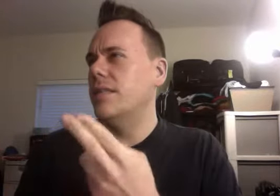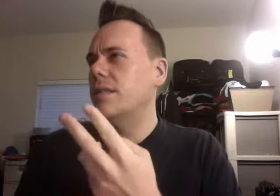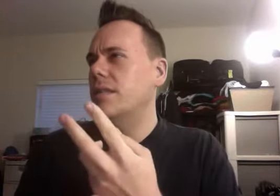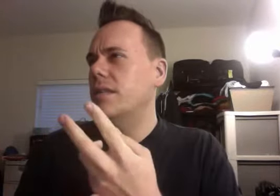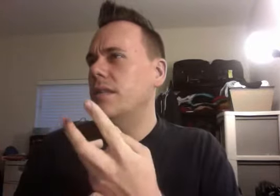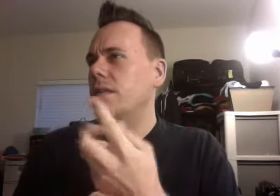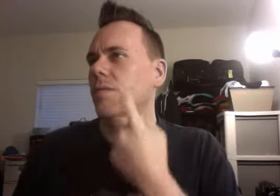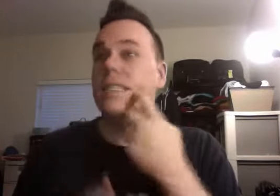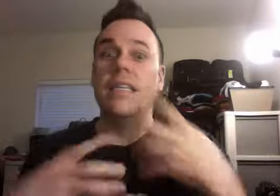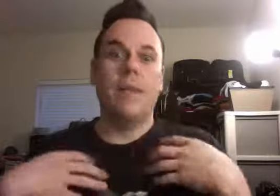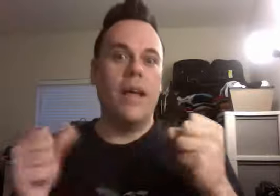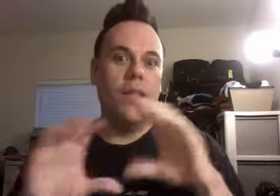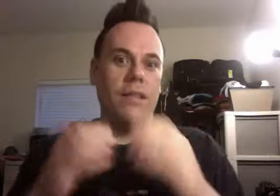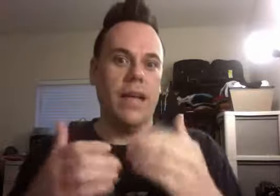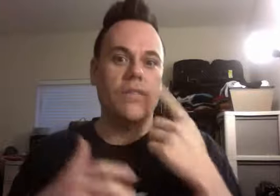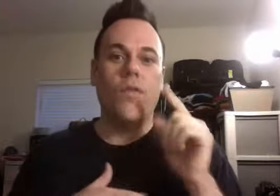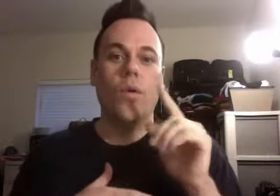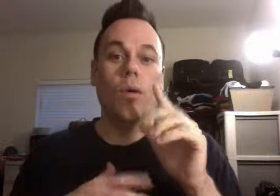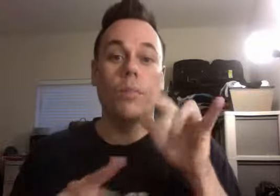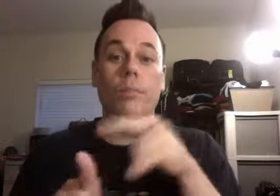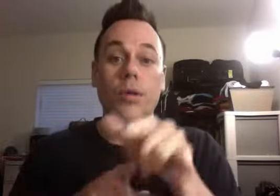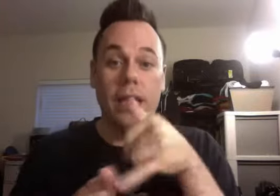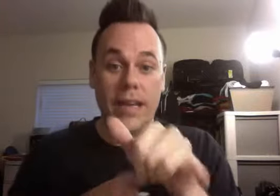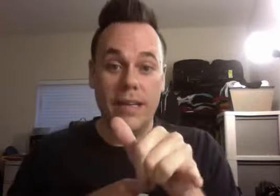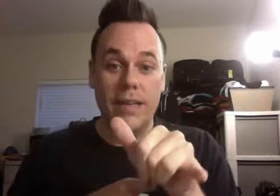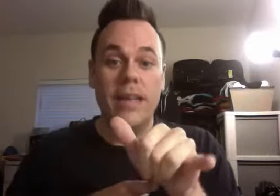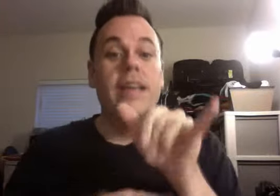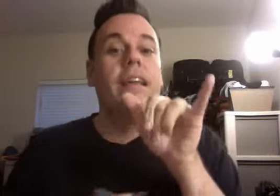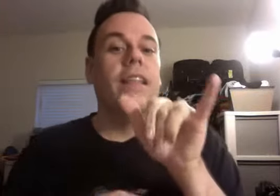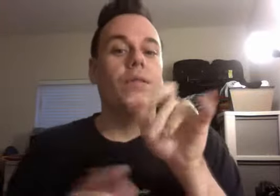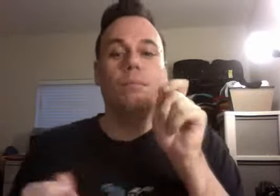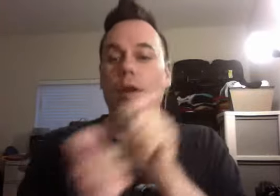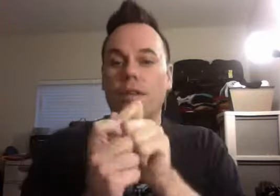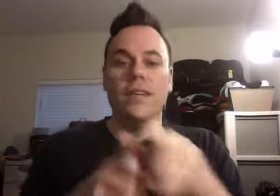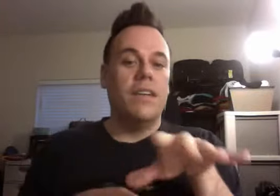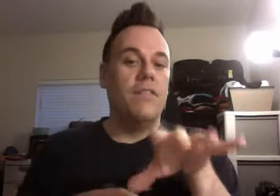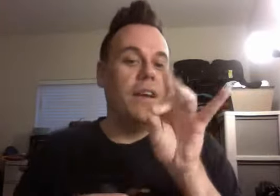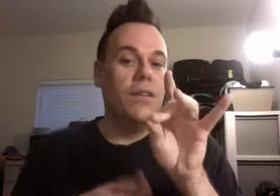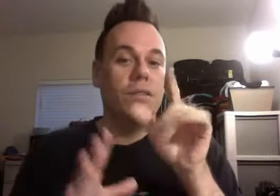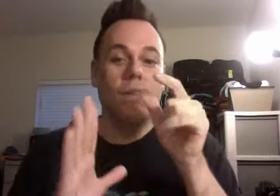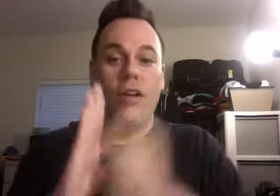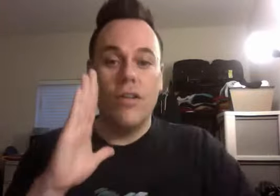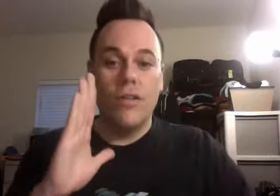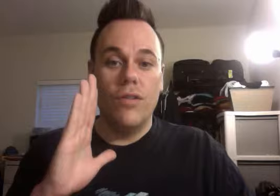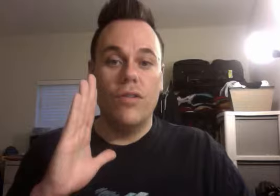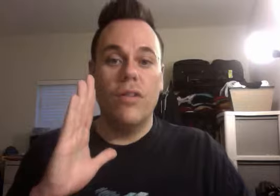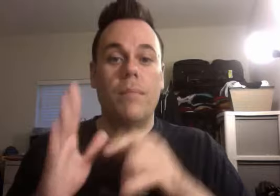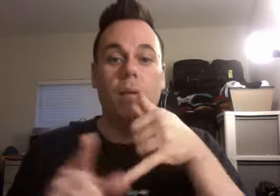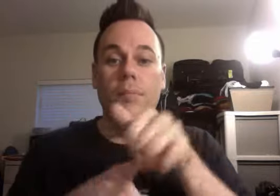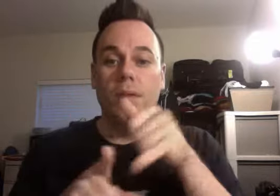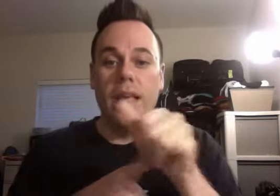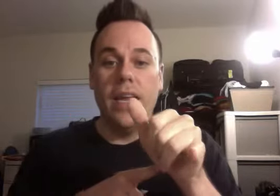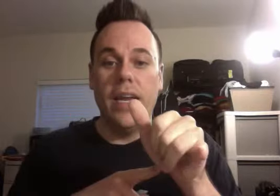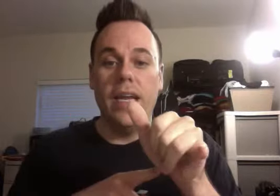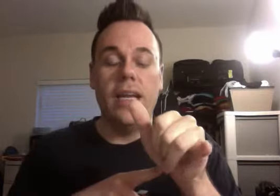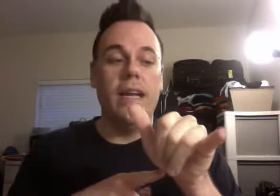it recently in my health class for bullying, that was perfect. I found an article about bullying